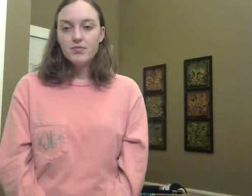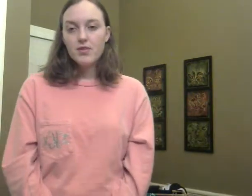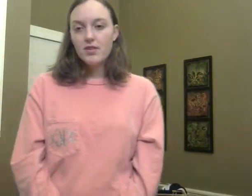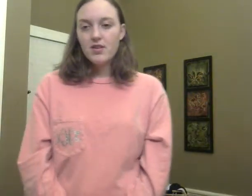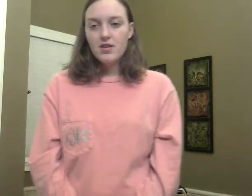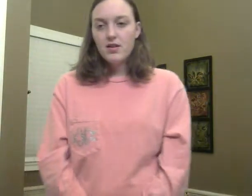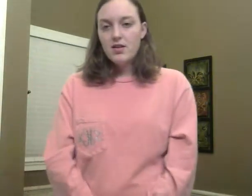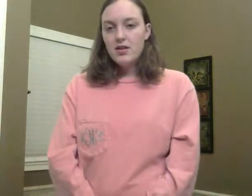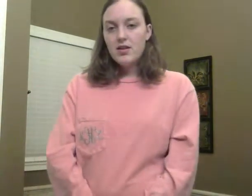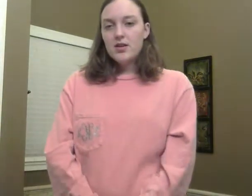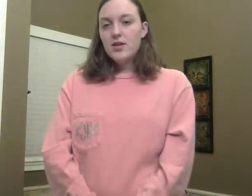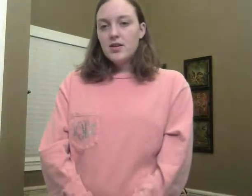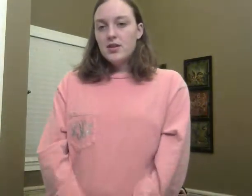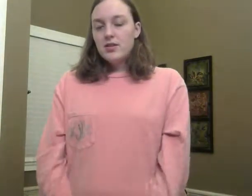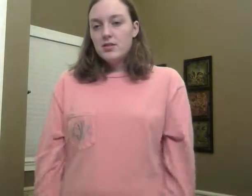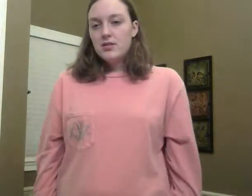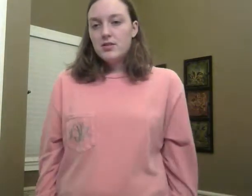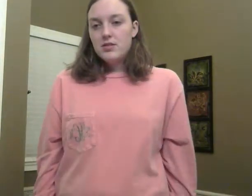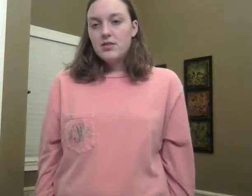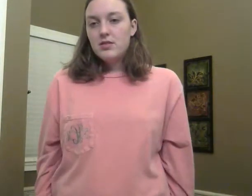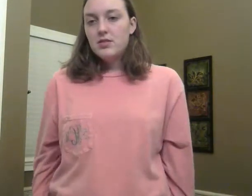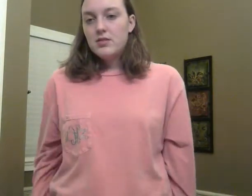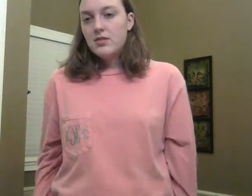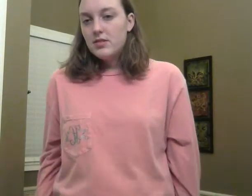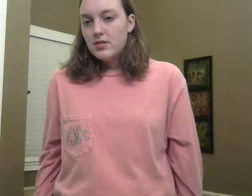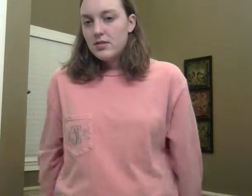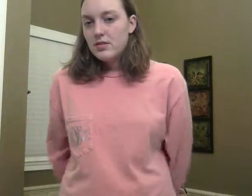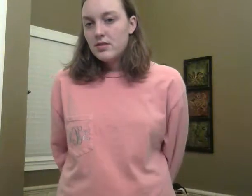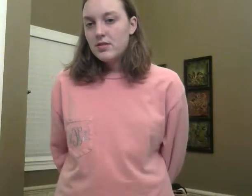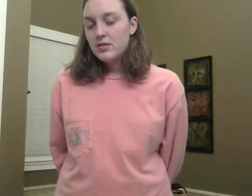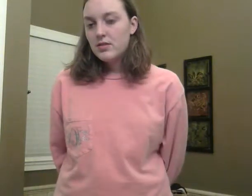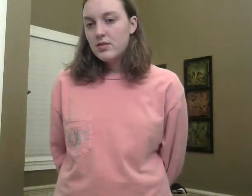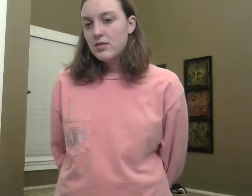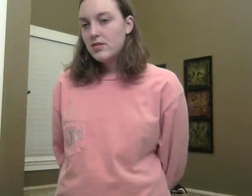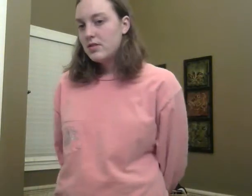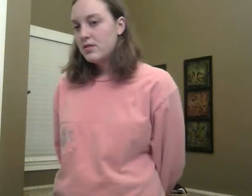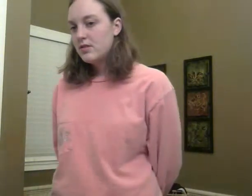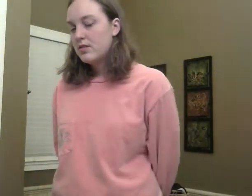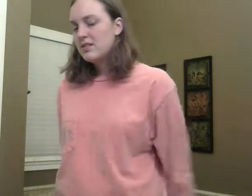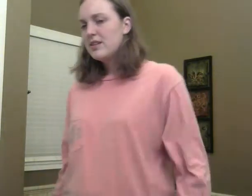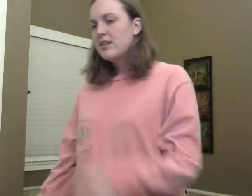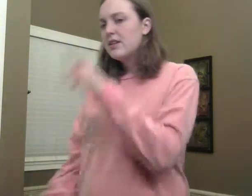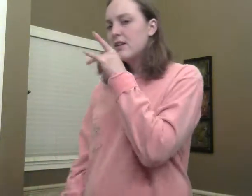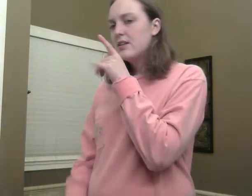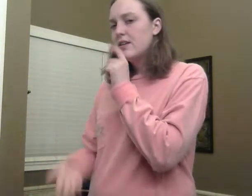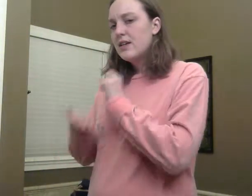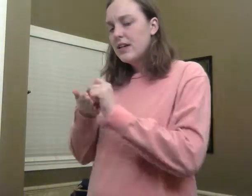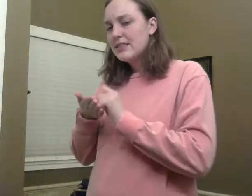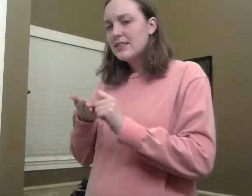the rain, strong wind, force them off the water. No, it says, they spend more of their time